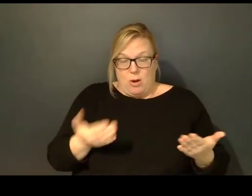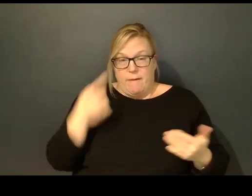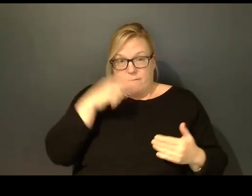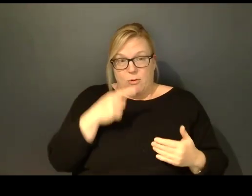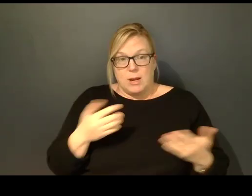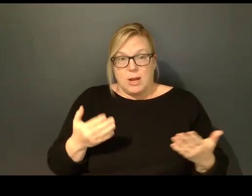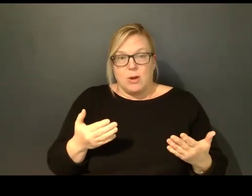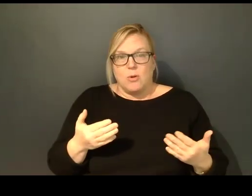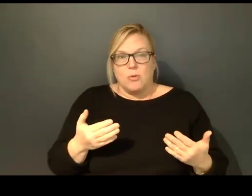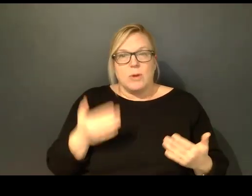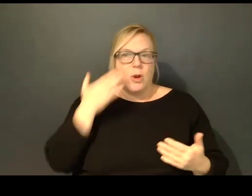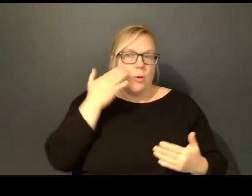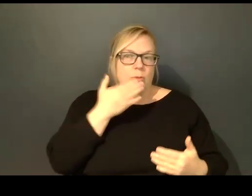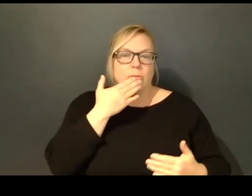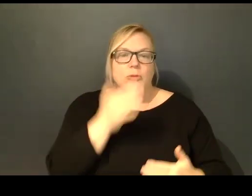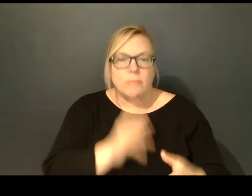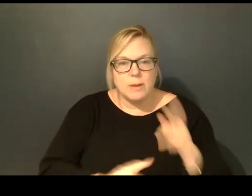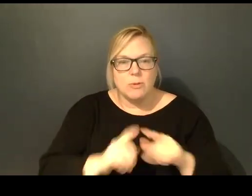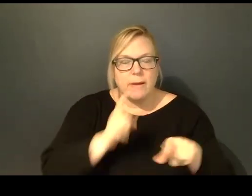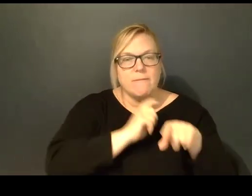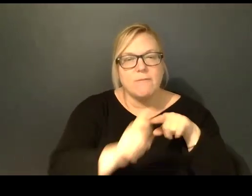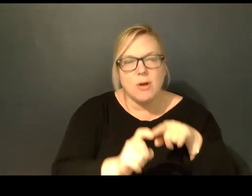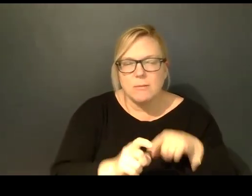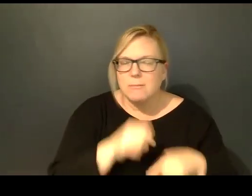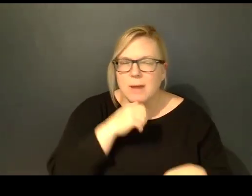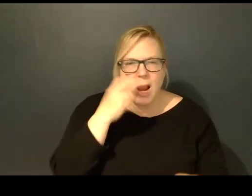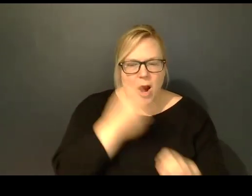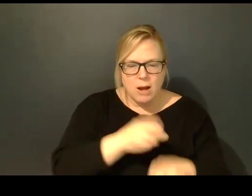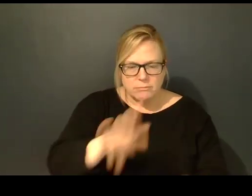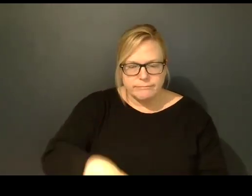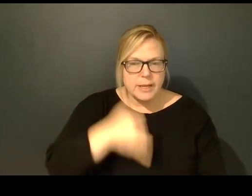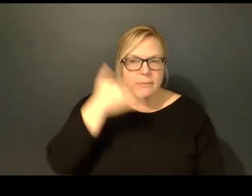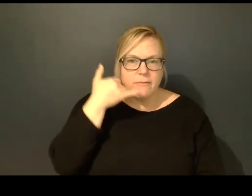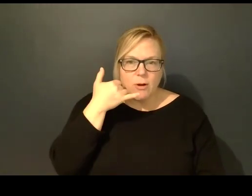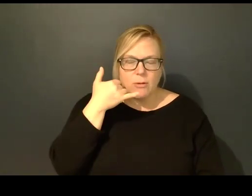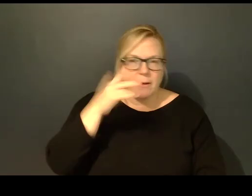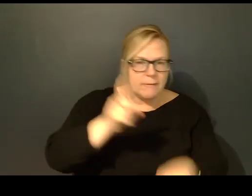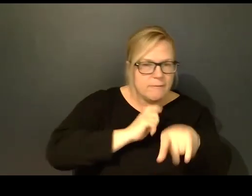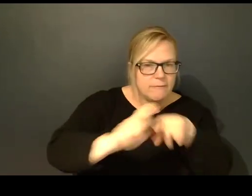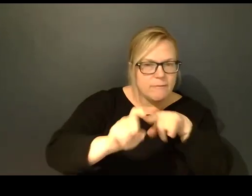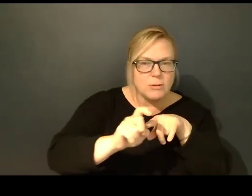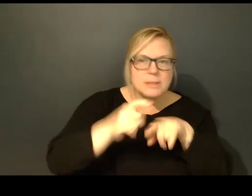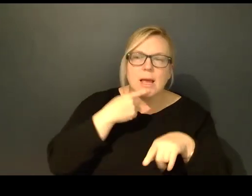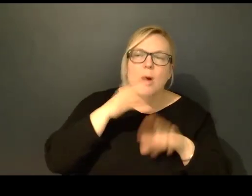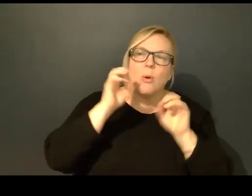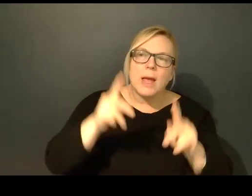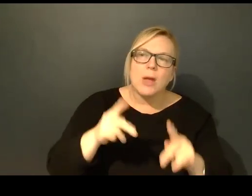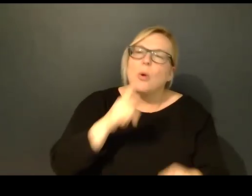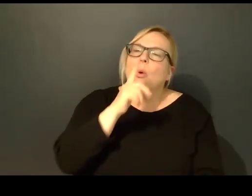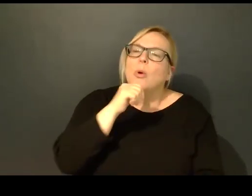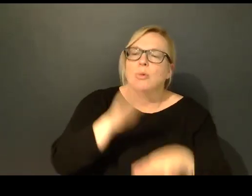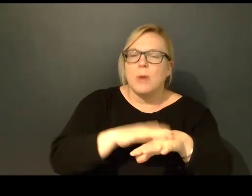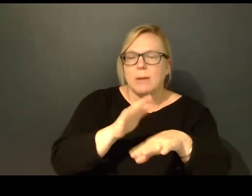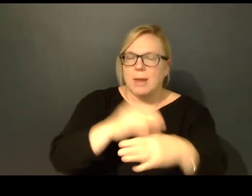know good people we can call. But it's not hard to pick up the phone and call even one person and say, hey, who would you recommend who would help me with